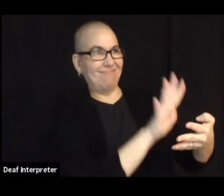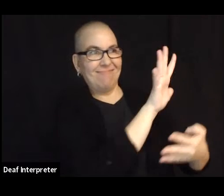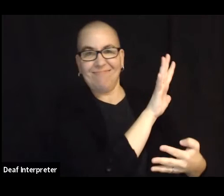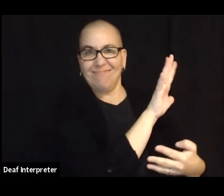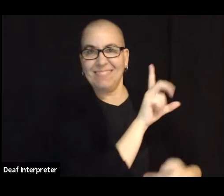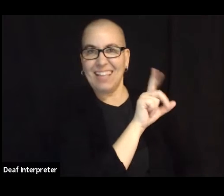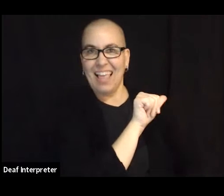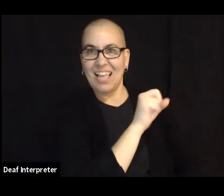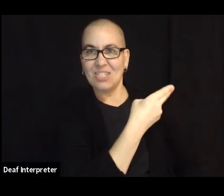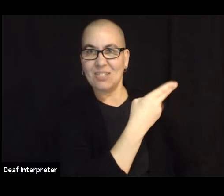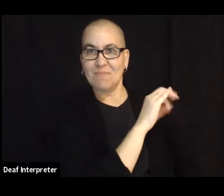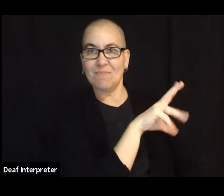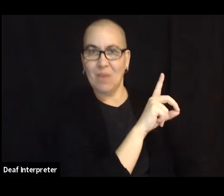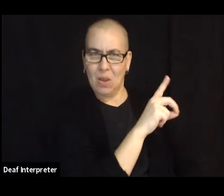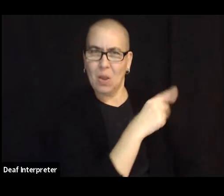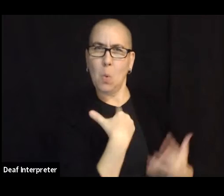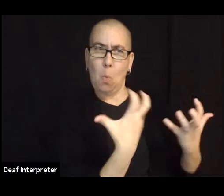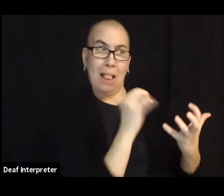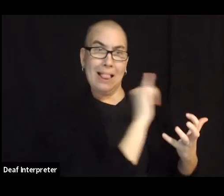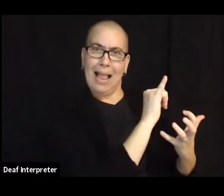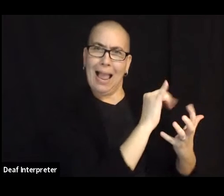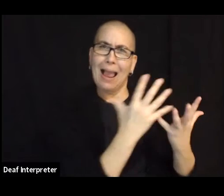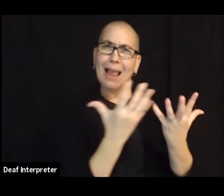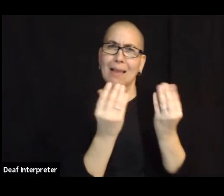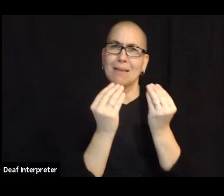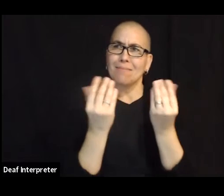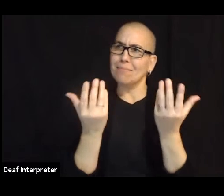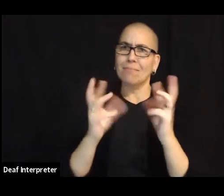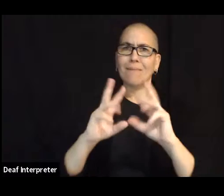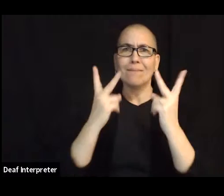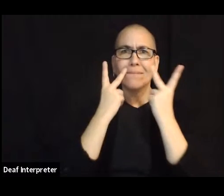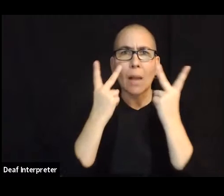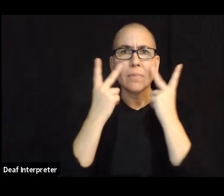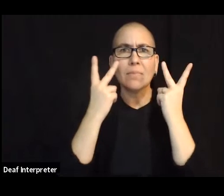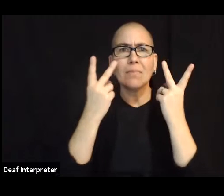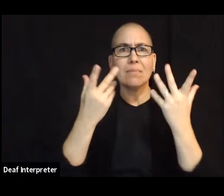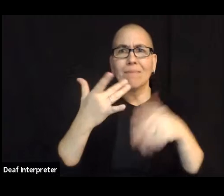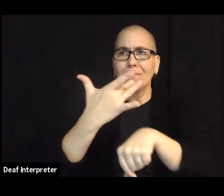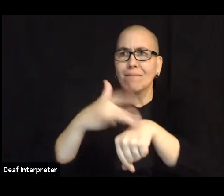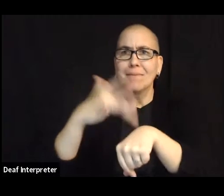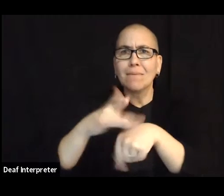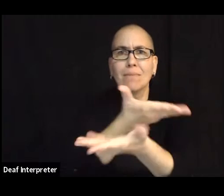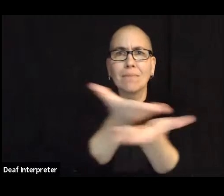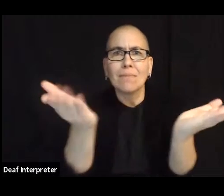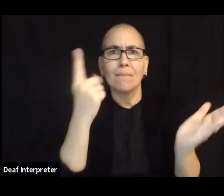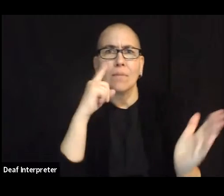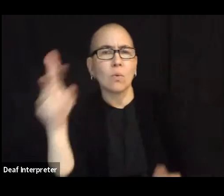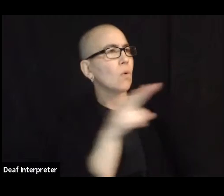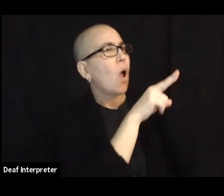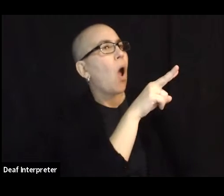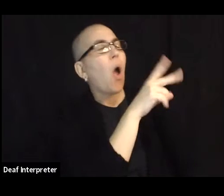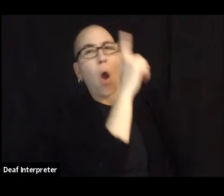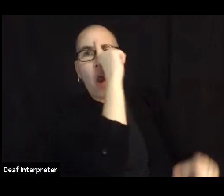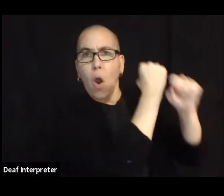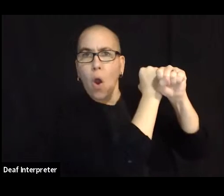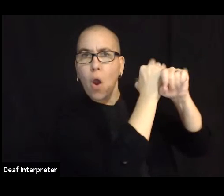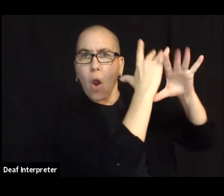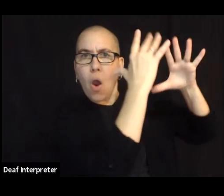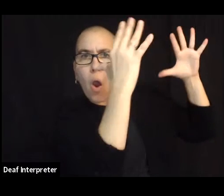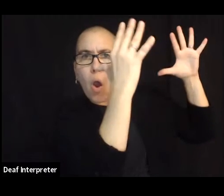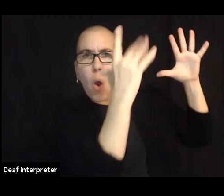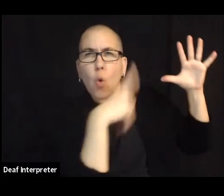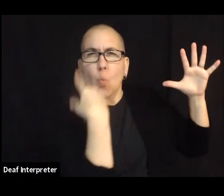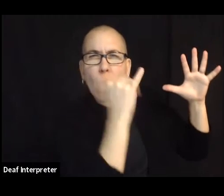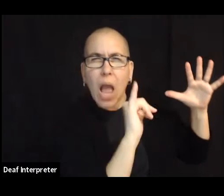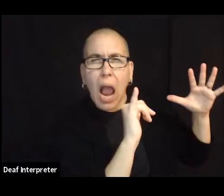this information in a meaningful way, a way that helps shape opportunities for improved vaccine delivery and provides clear insight